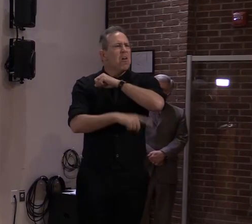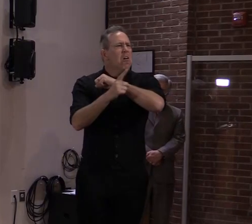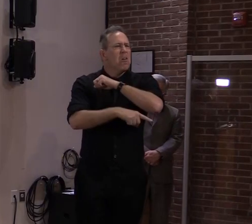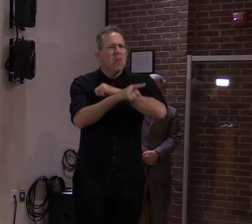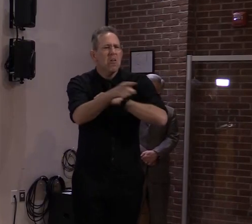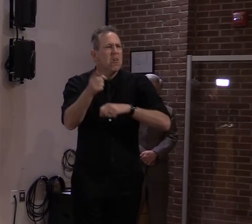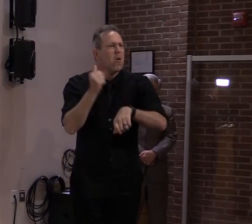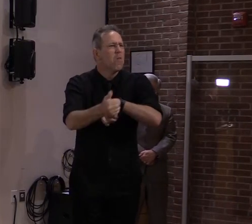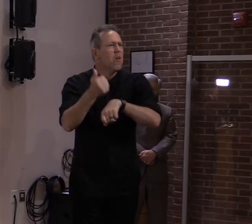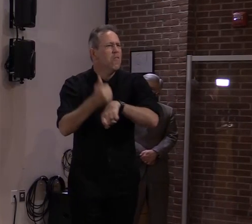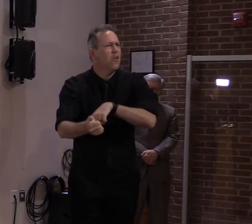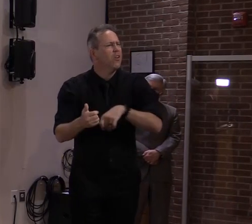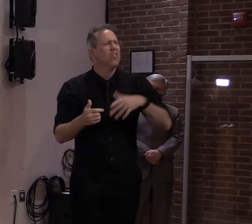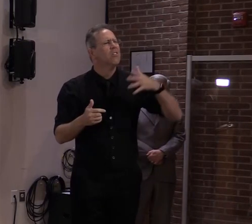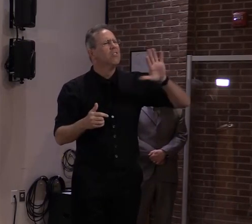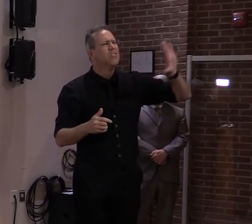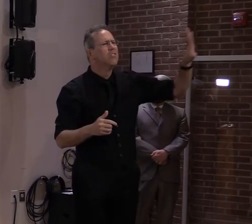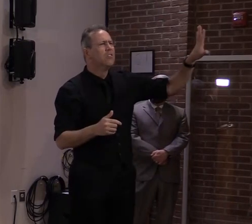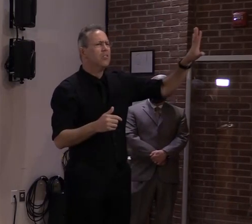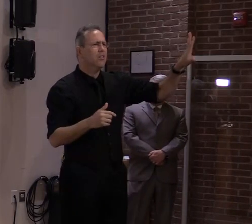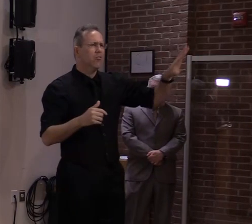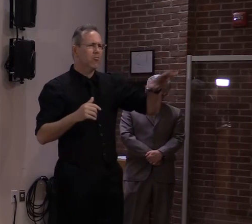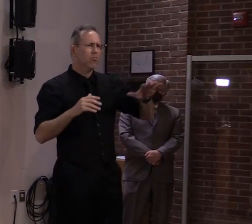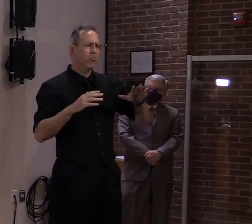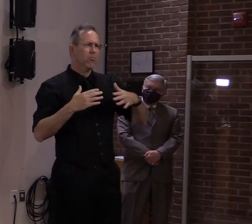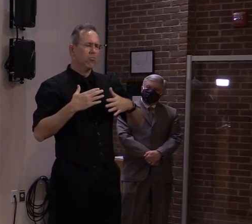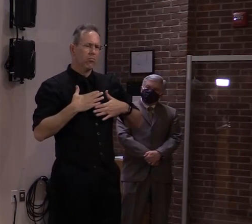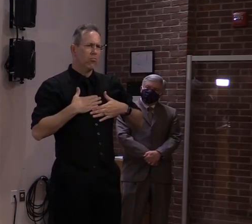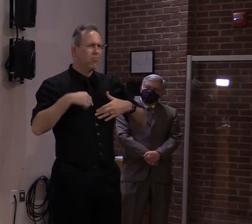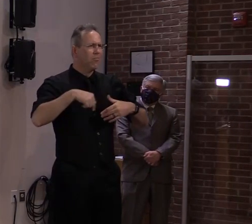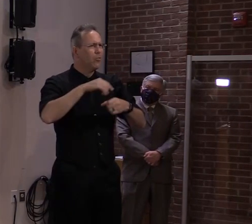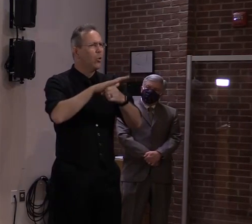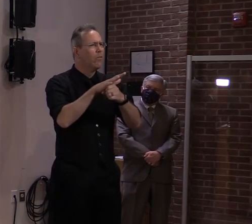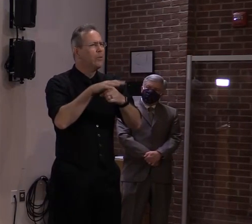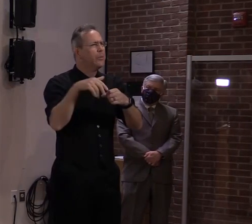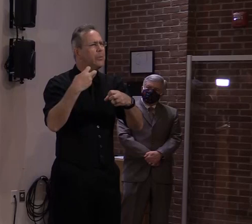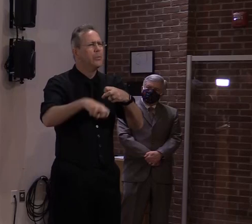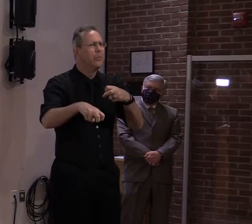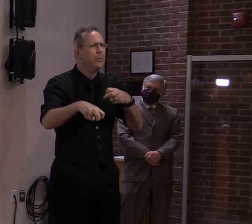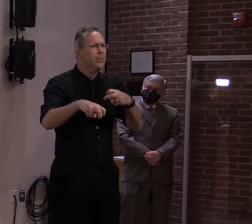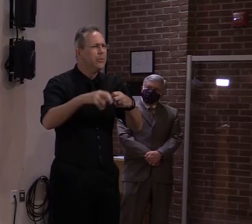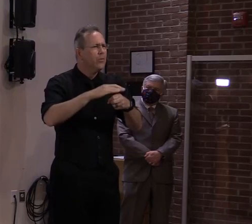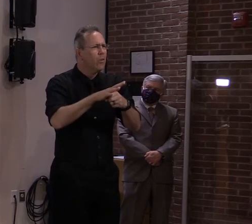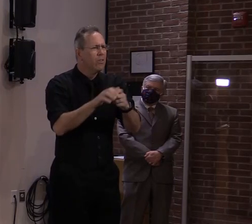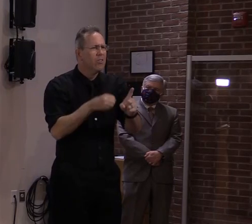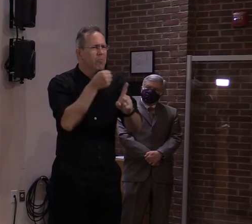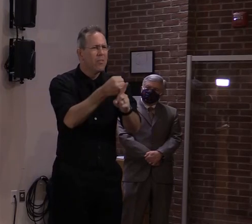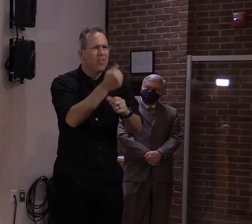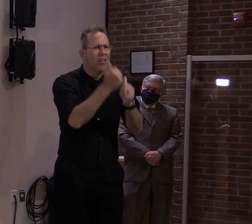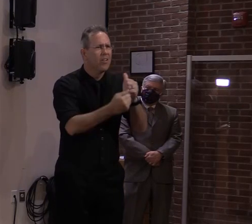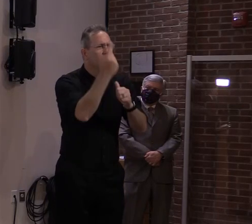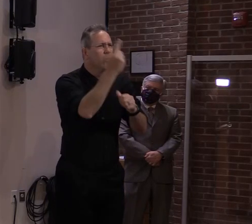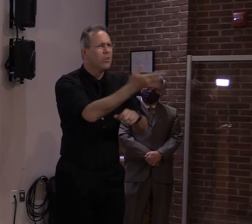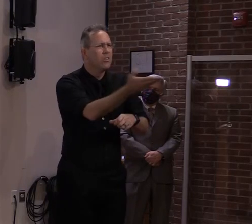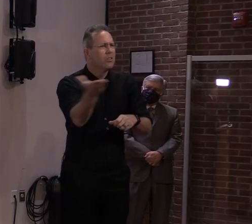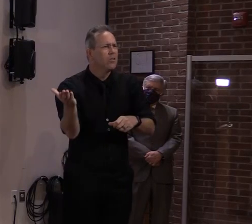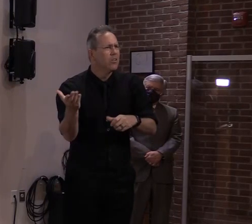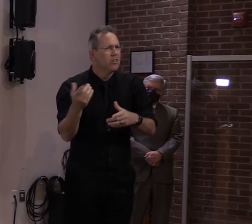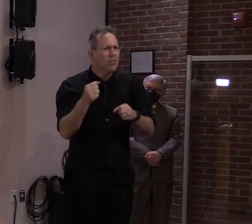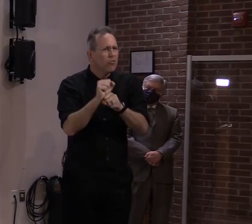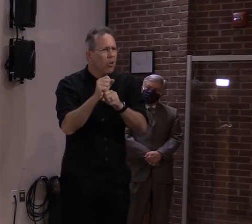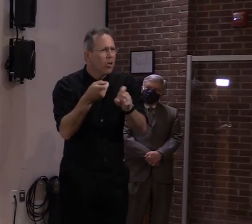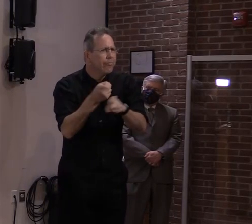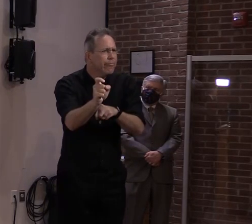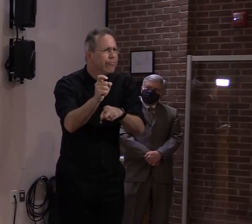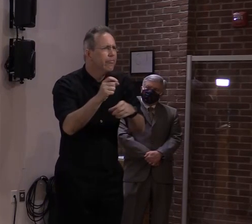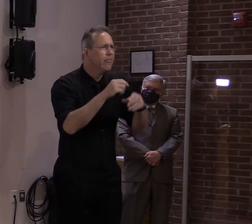situation at the time through no fault of our own. And because of a 50-year-old mainframe and all of the hoops and hurdles that we would have